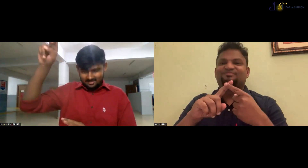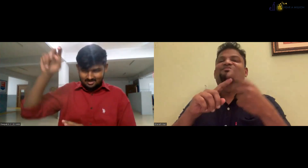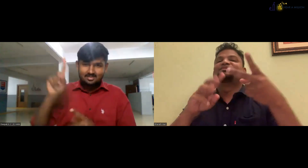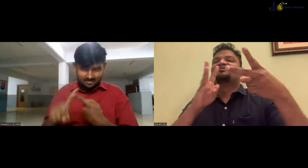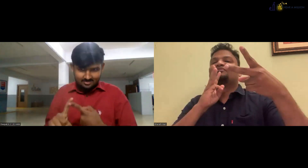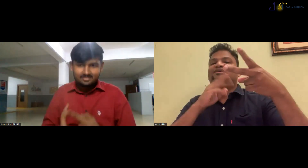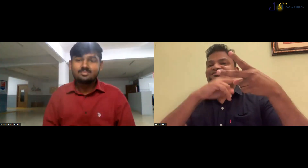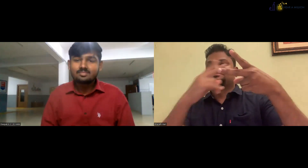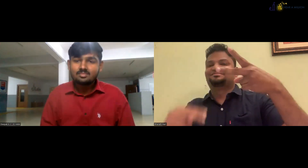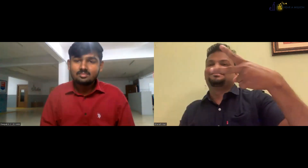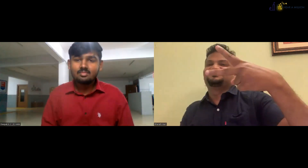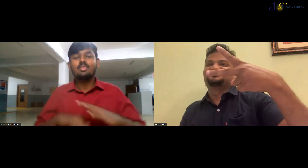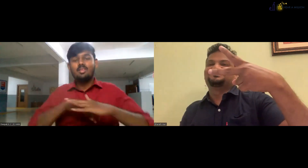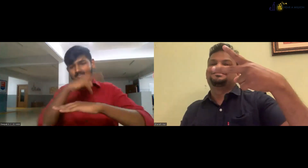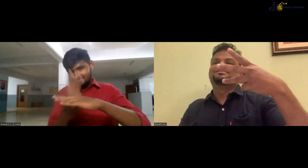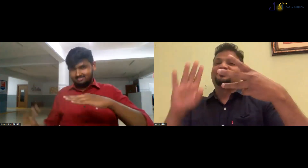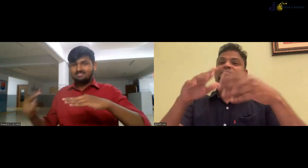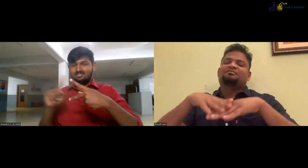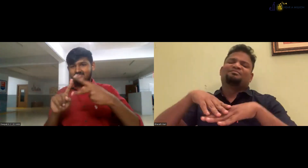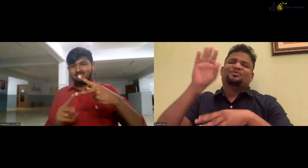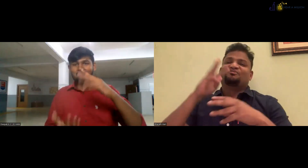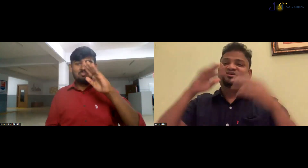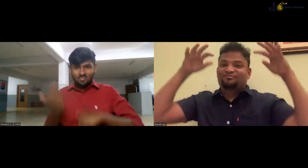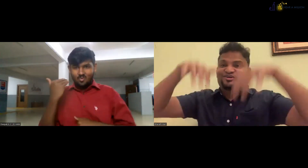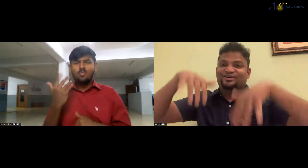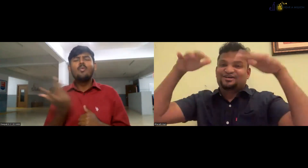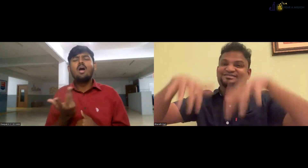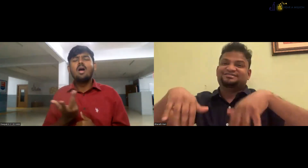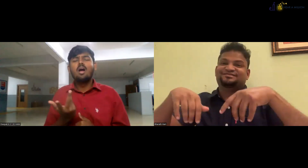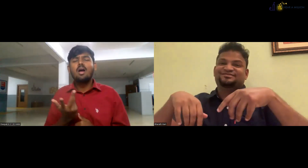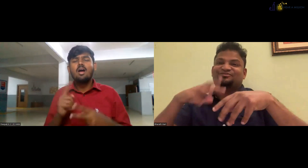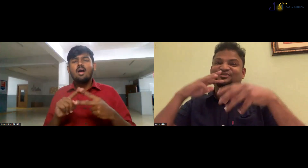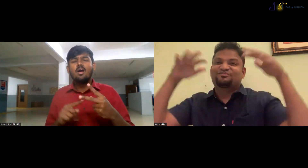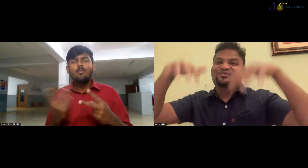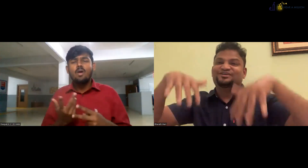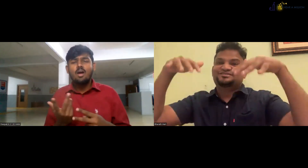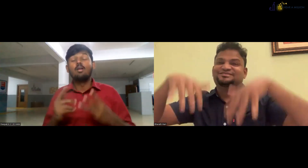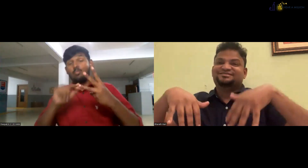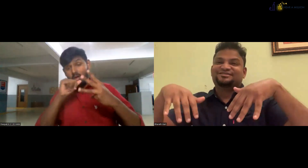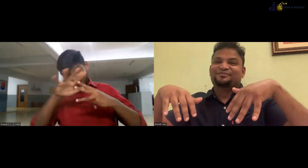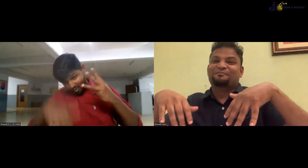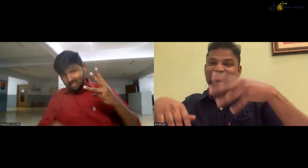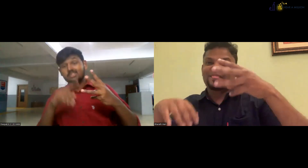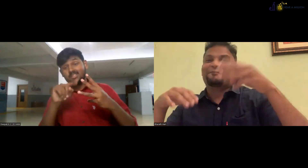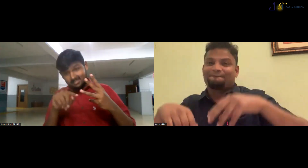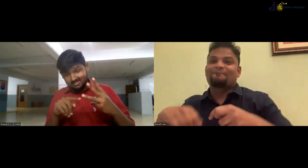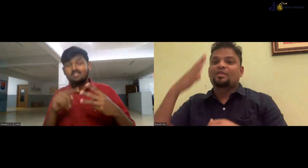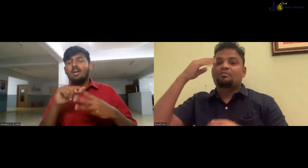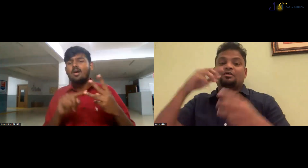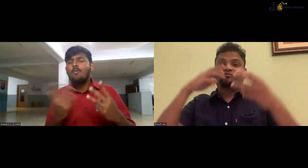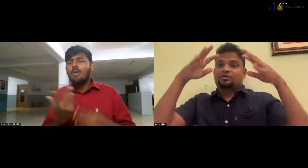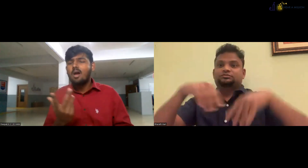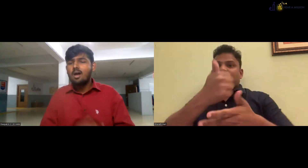okay, trekking on mountain, and also the adventurous activities I like a lot. Why?